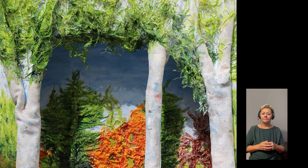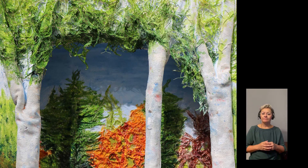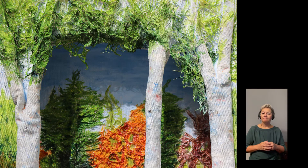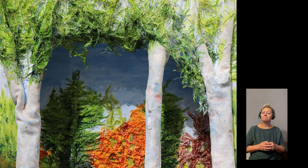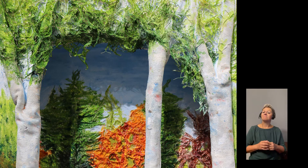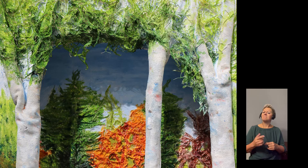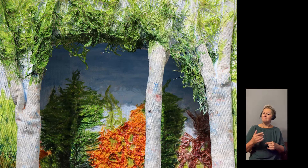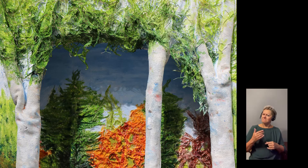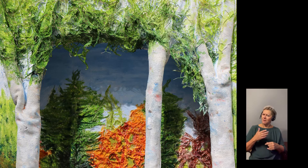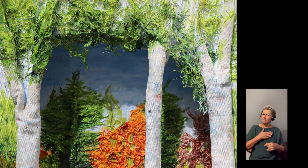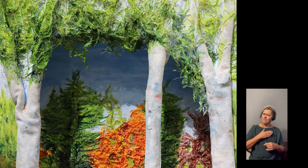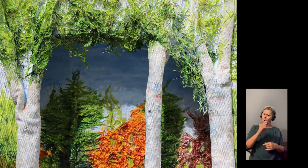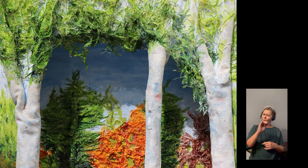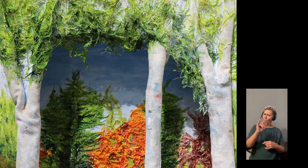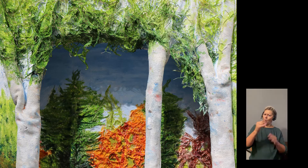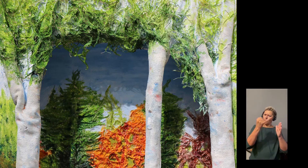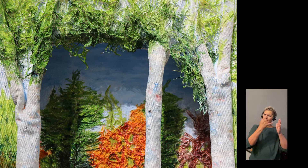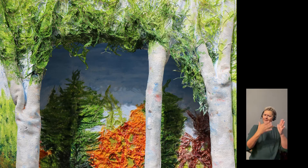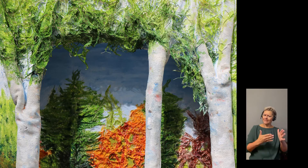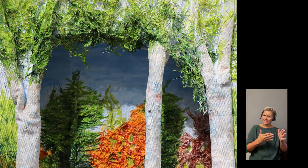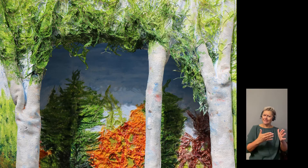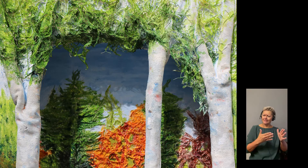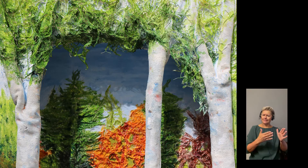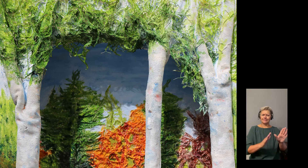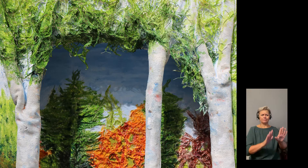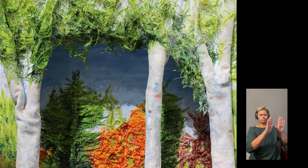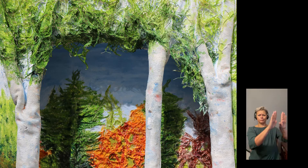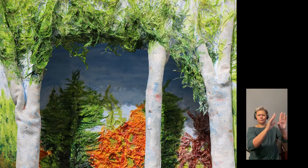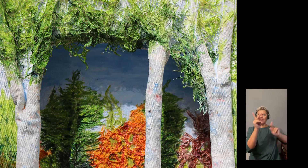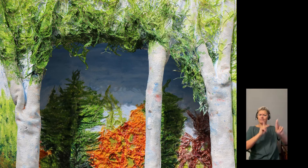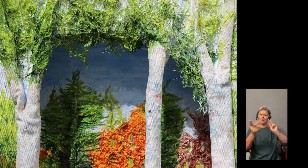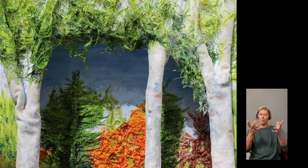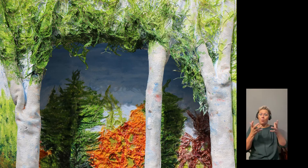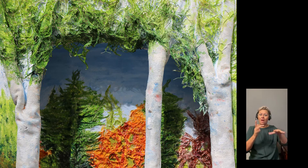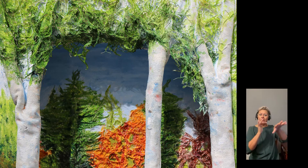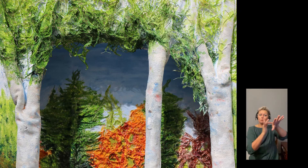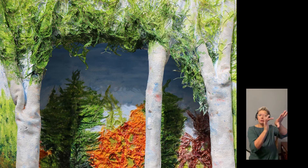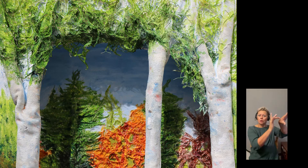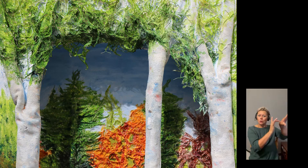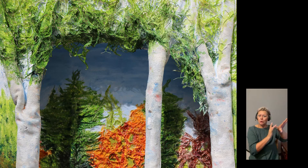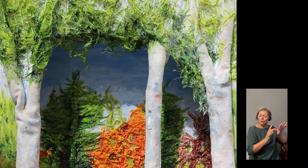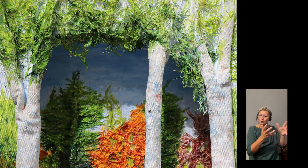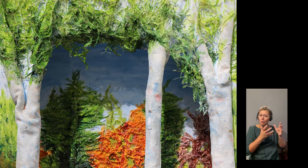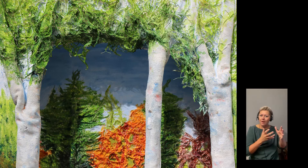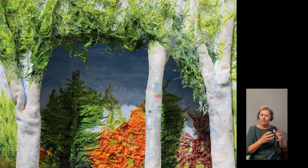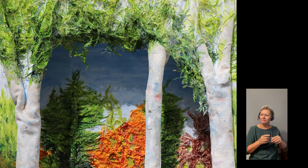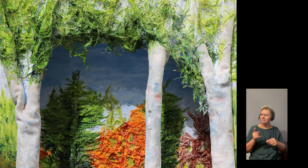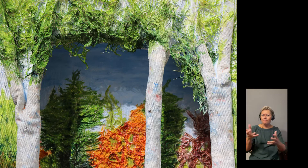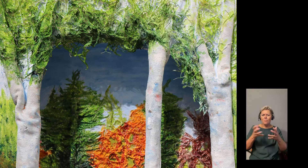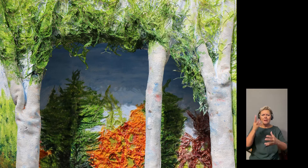low-relief oil paintings tempted people to touch them. They wanted to experience for themselves the feel of the